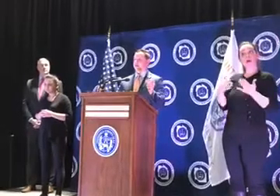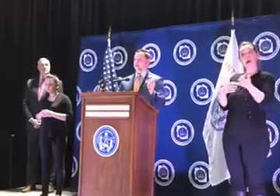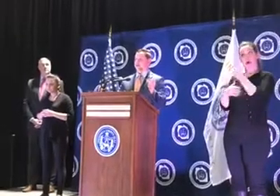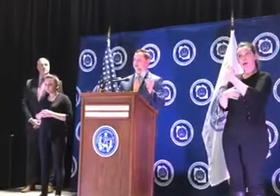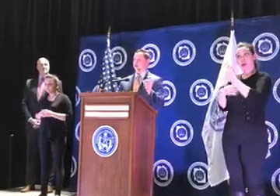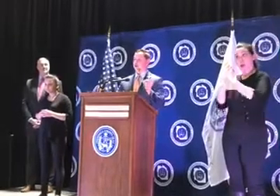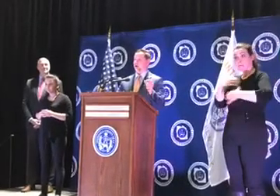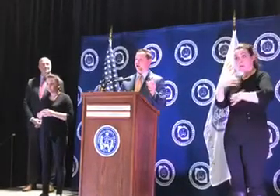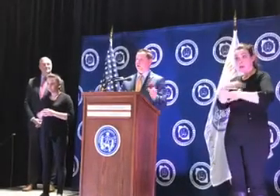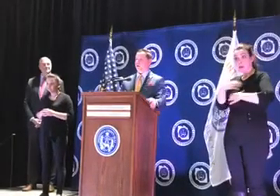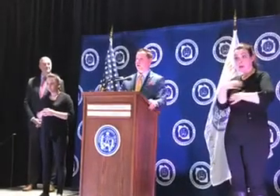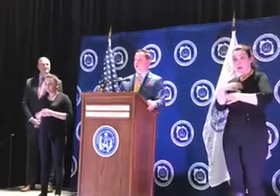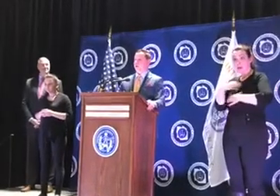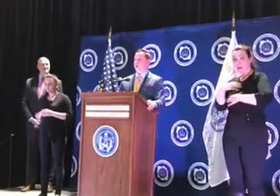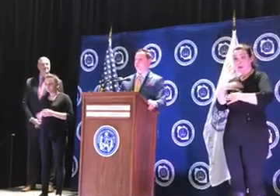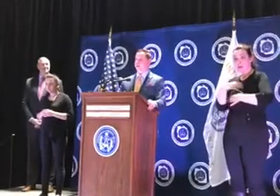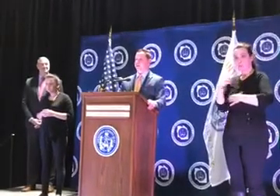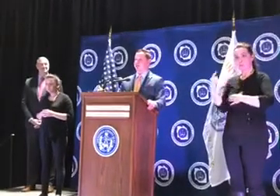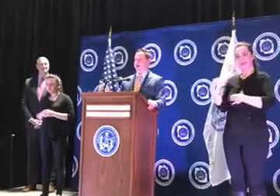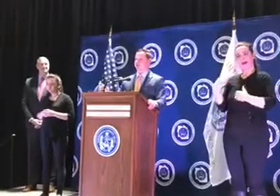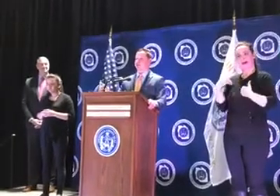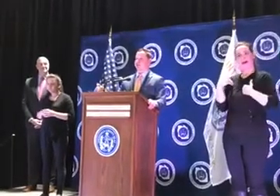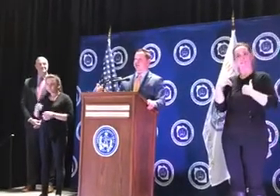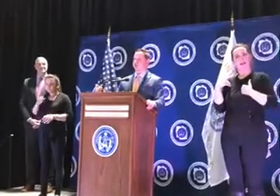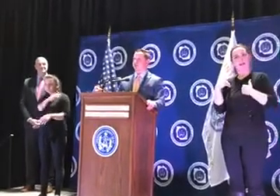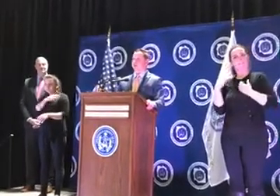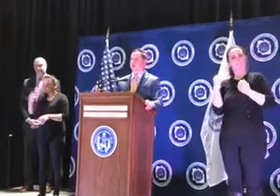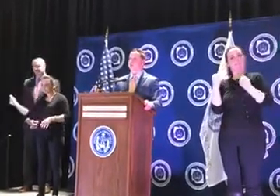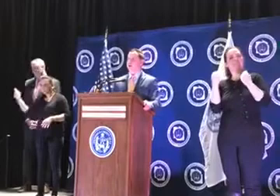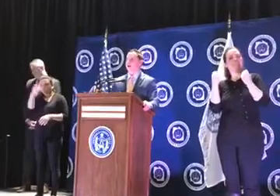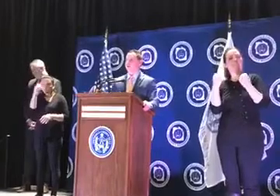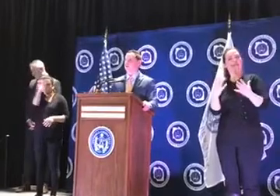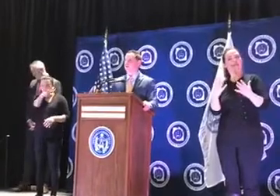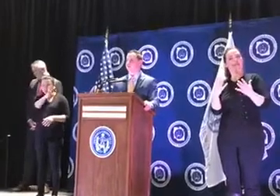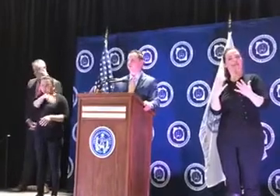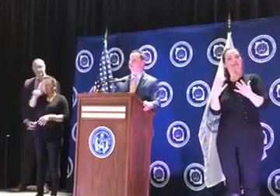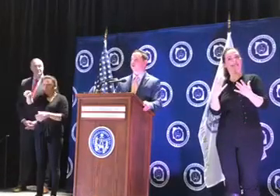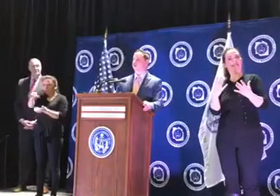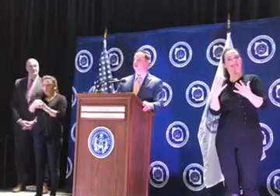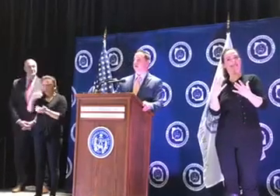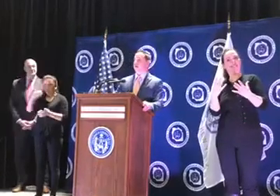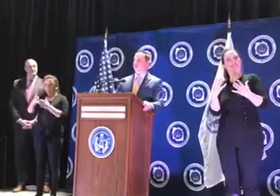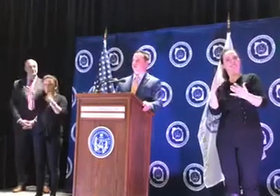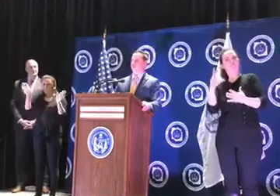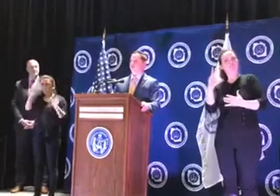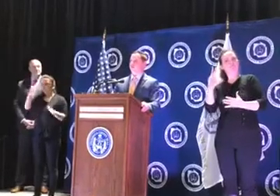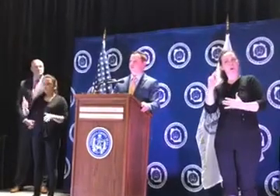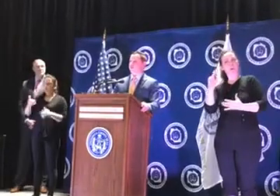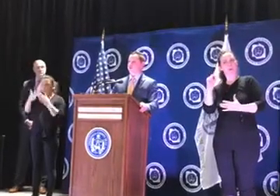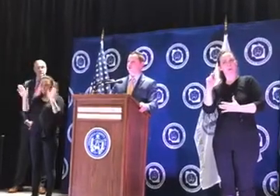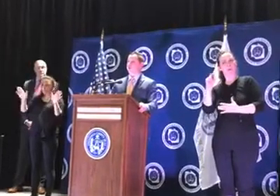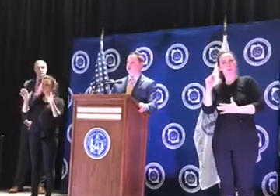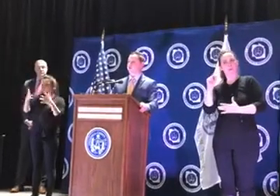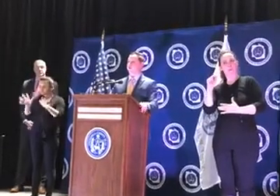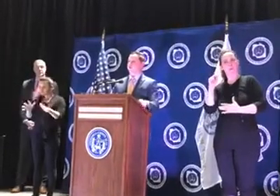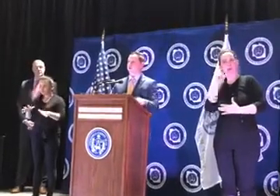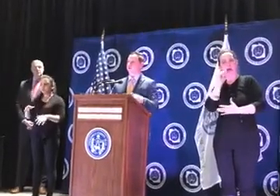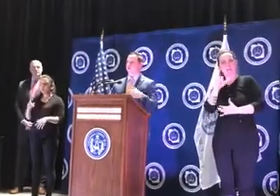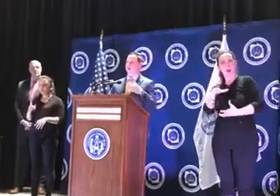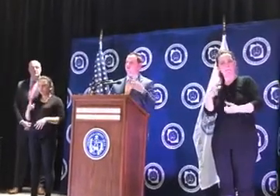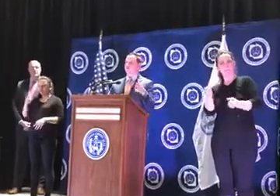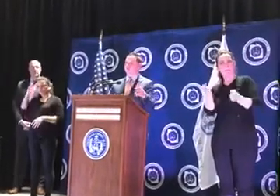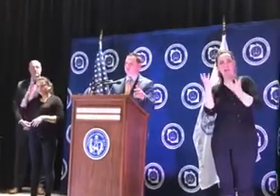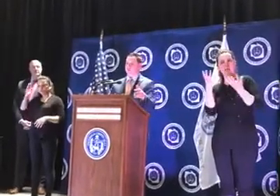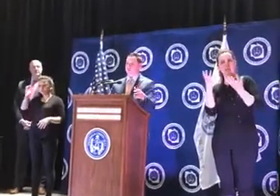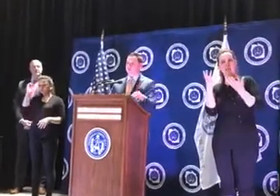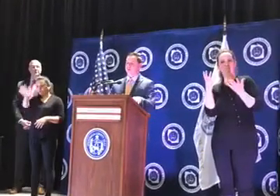many emails and so many calls that related to that specifically. I'm not quite sure, but certainly we're getting a lot of communication,